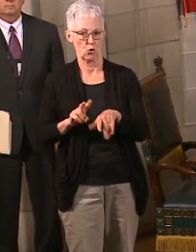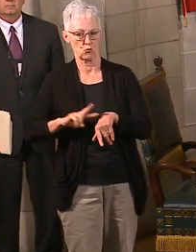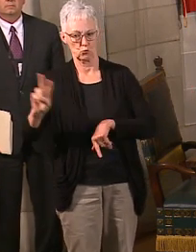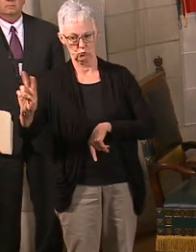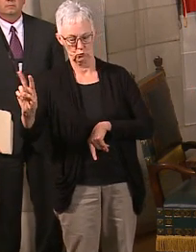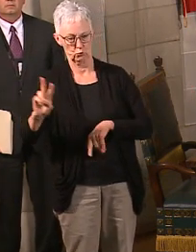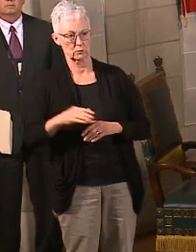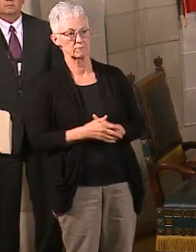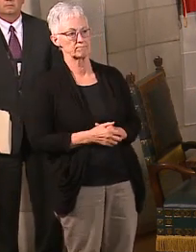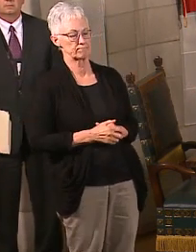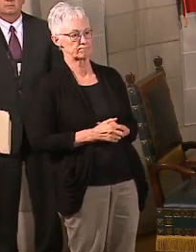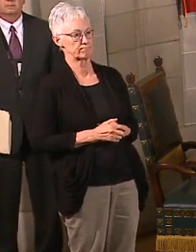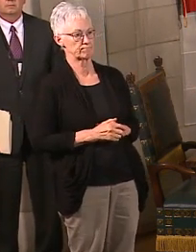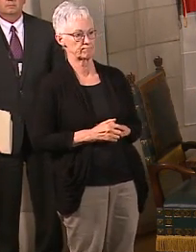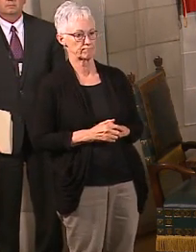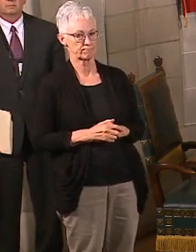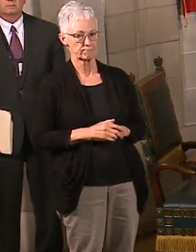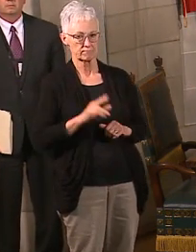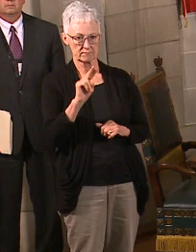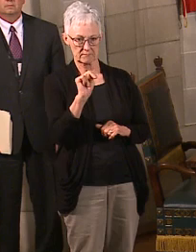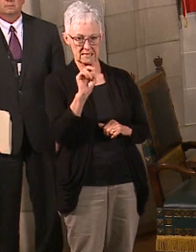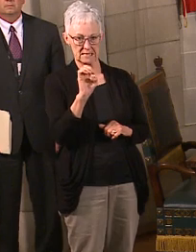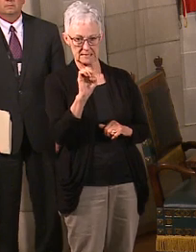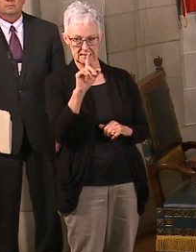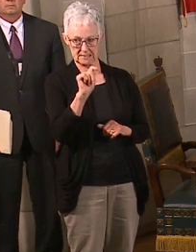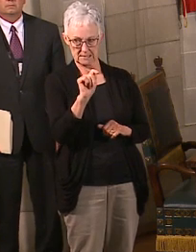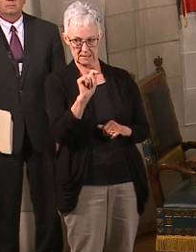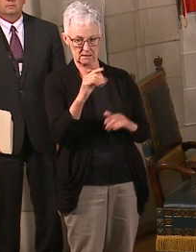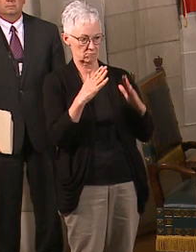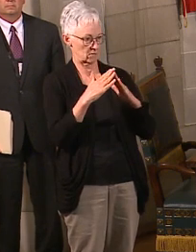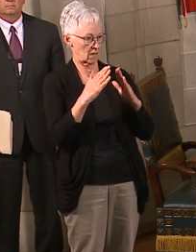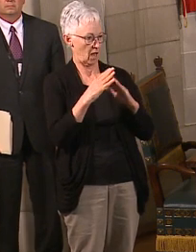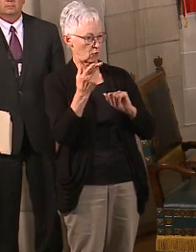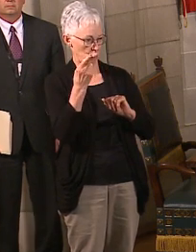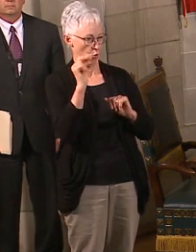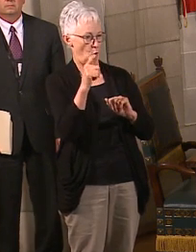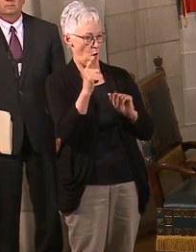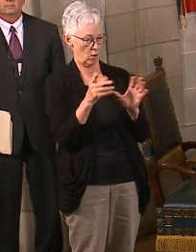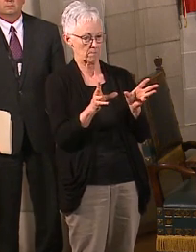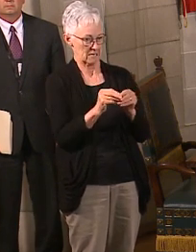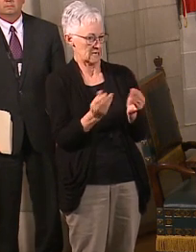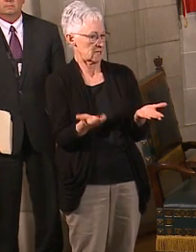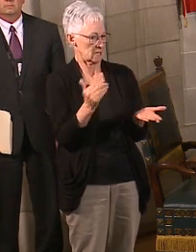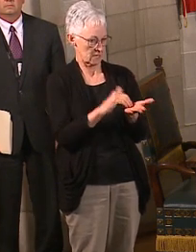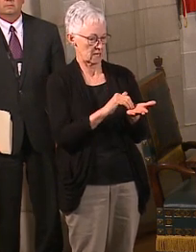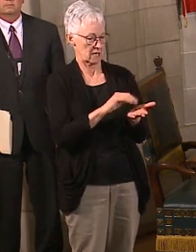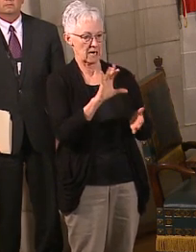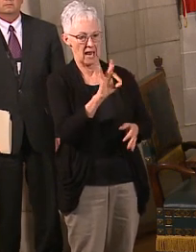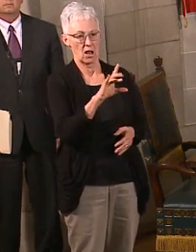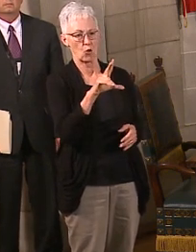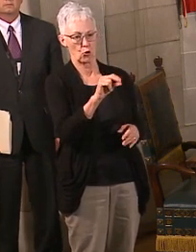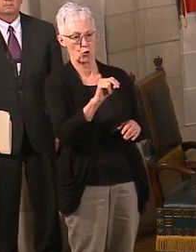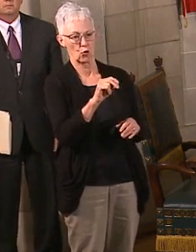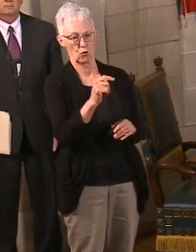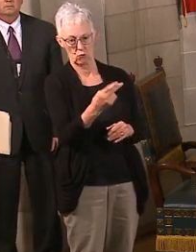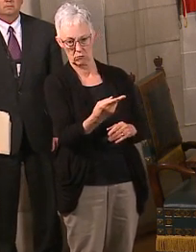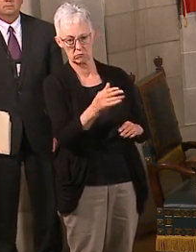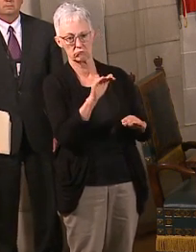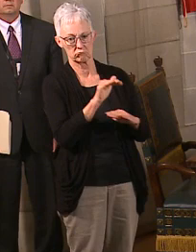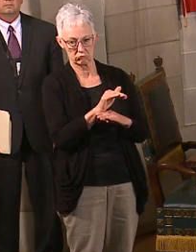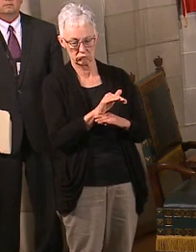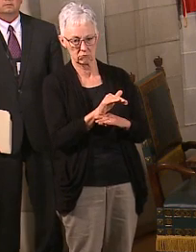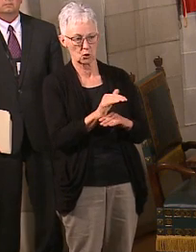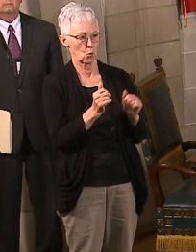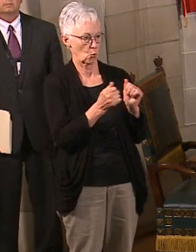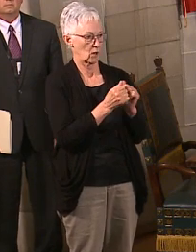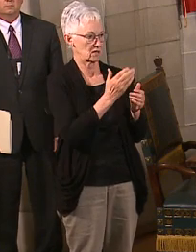week we'll be doing the NET the television town hall. Again, same time, 8:30 Thursday. I'll be on with